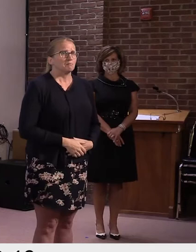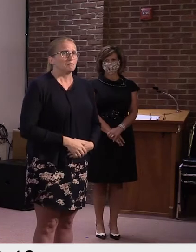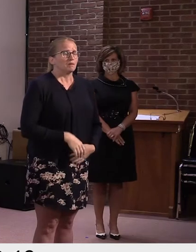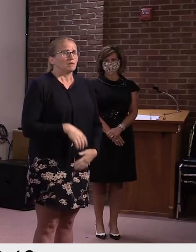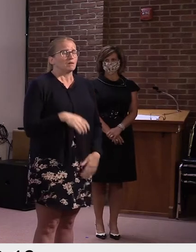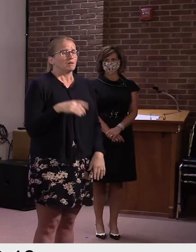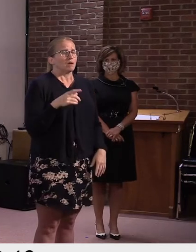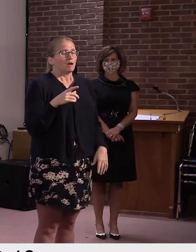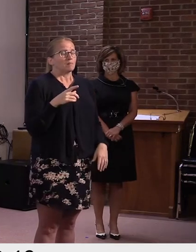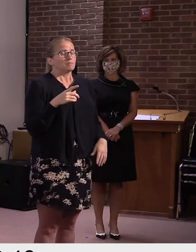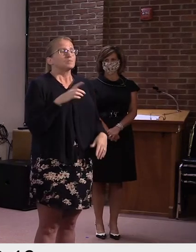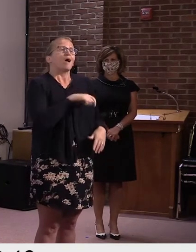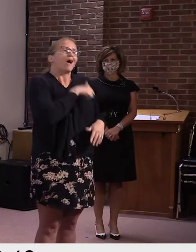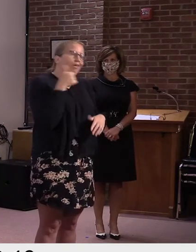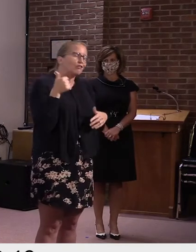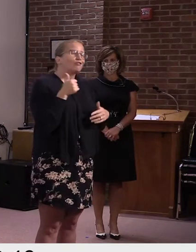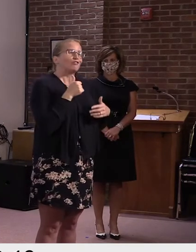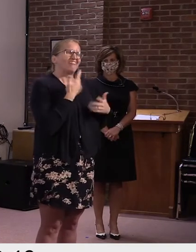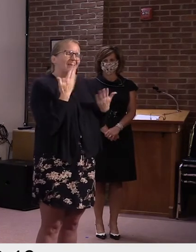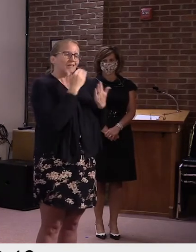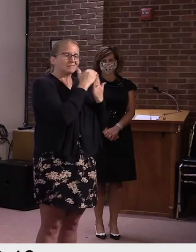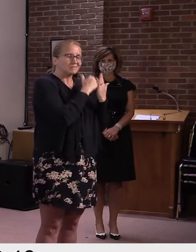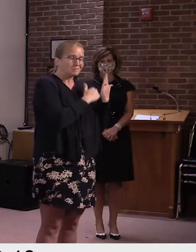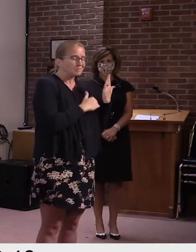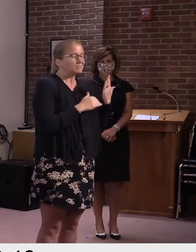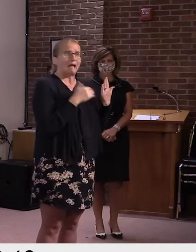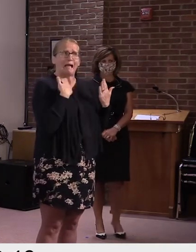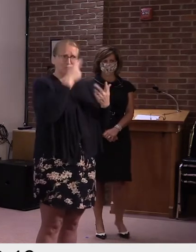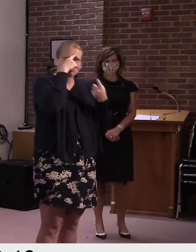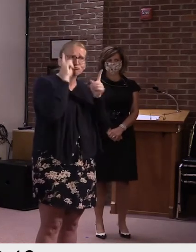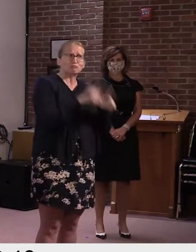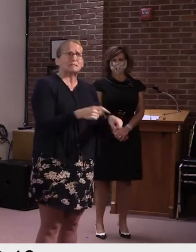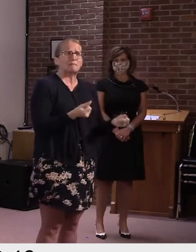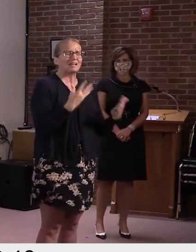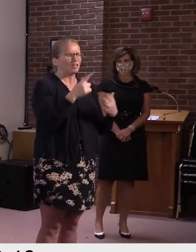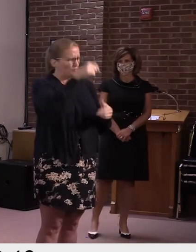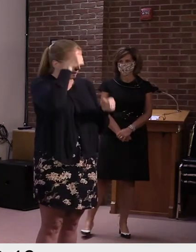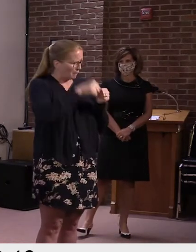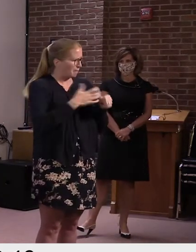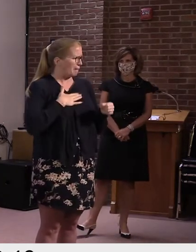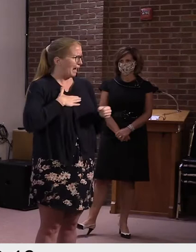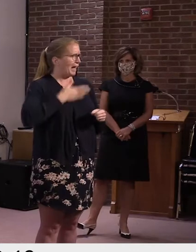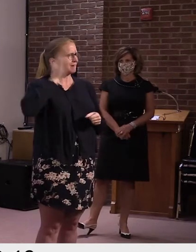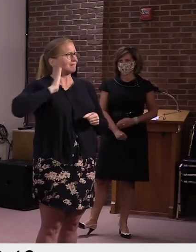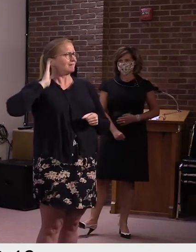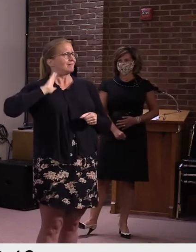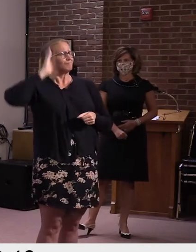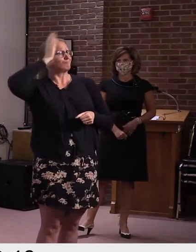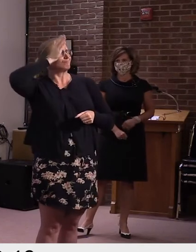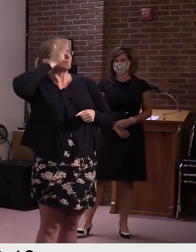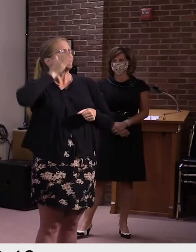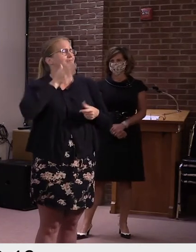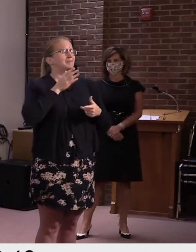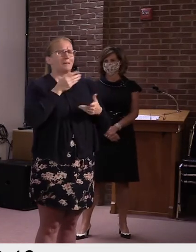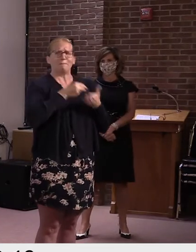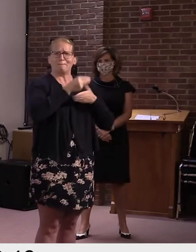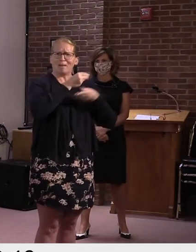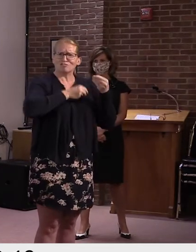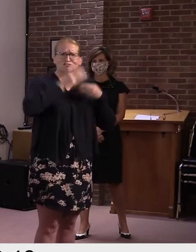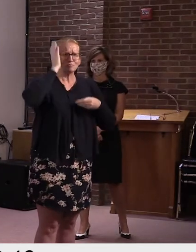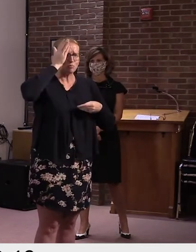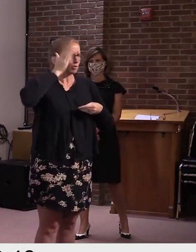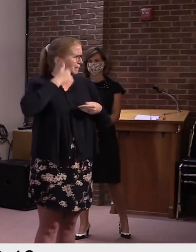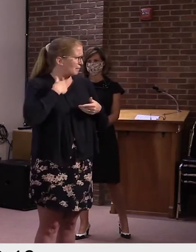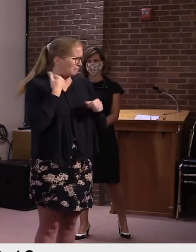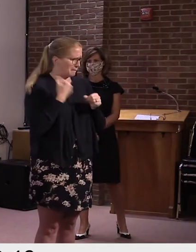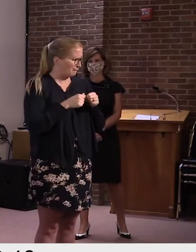lot of agreement. If you go back to my State of the State or the budget address, I can't remember which, I talked about there was a pilot